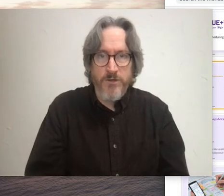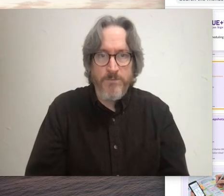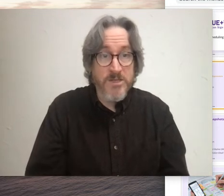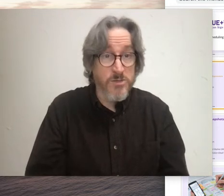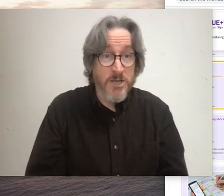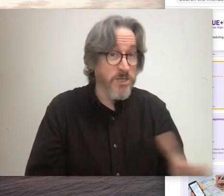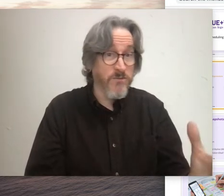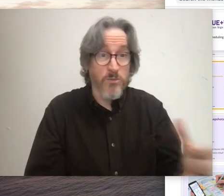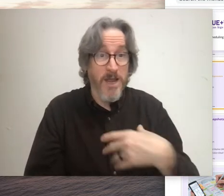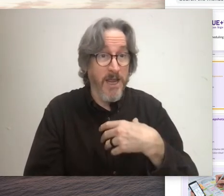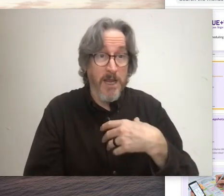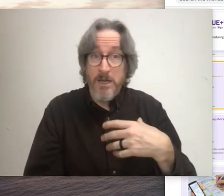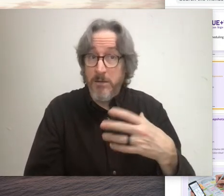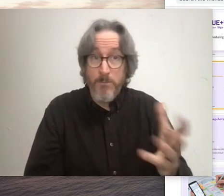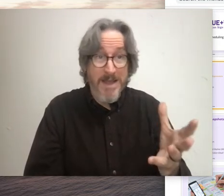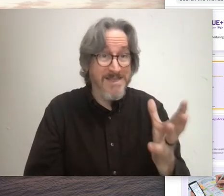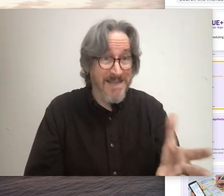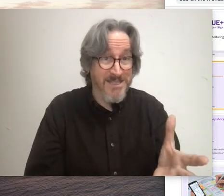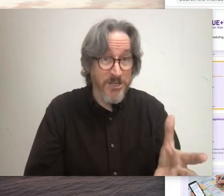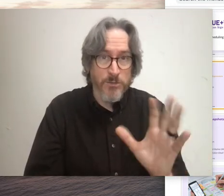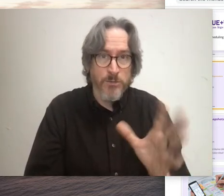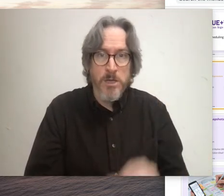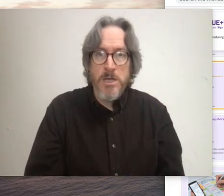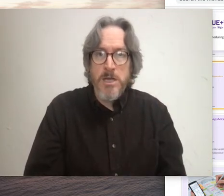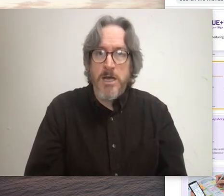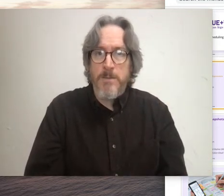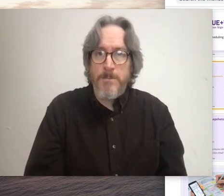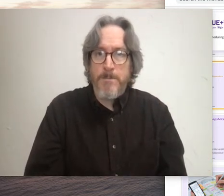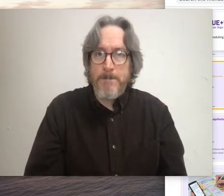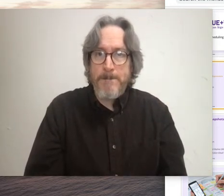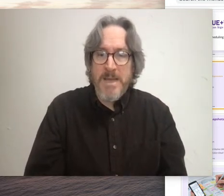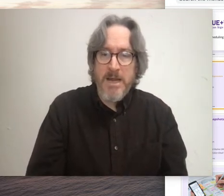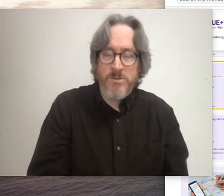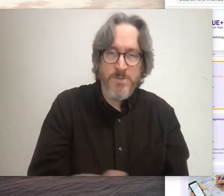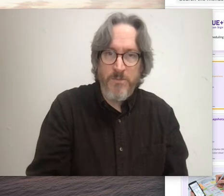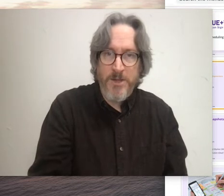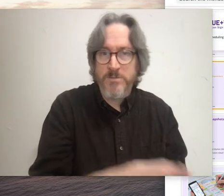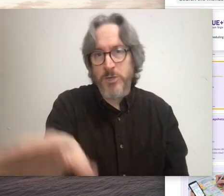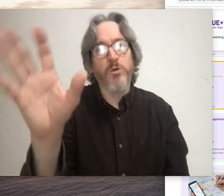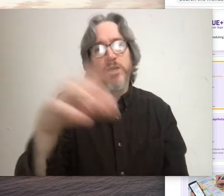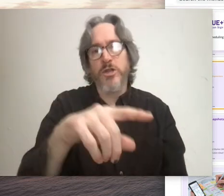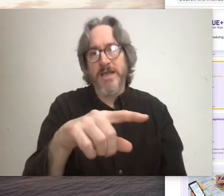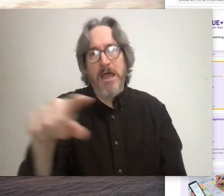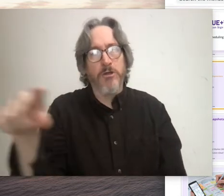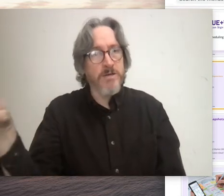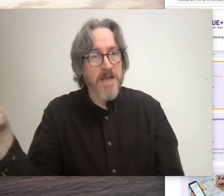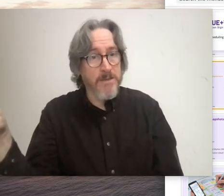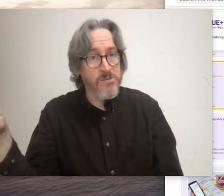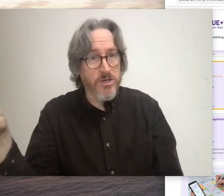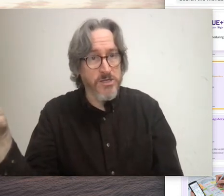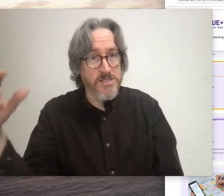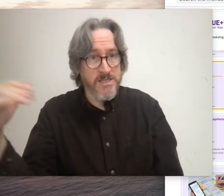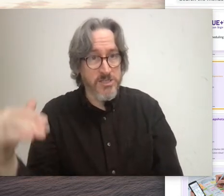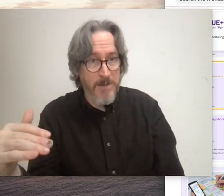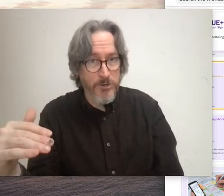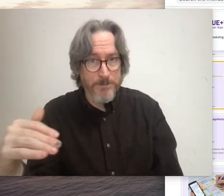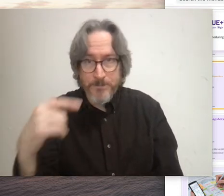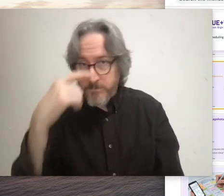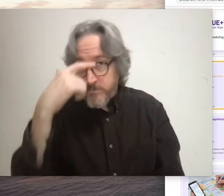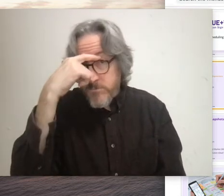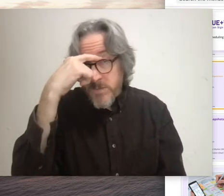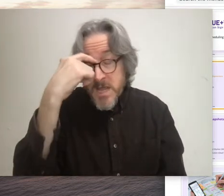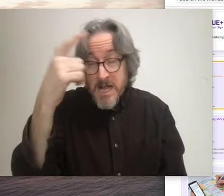point of view. So take whichever way makes sense to you, and it helps be familiar. So we're going to look at calendar and time expressions this